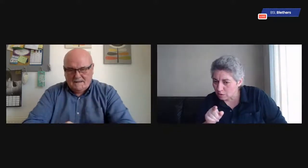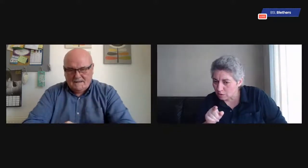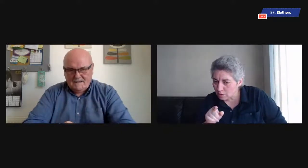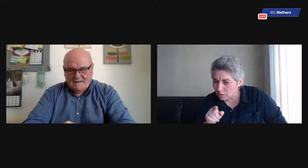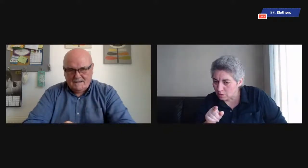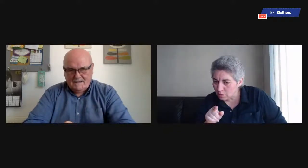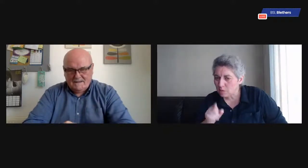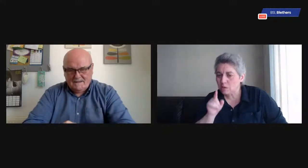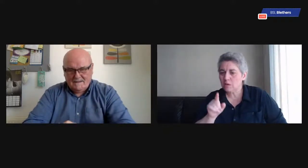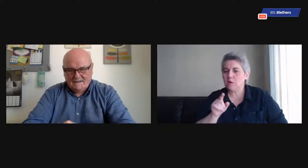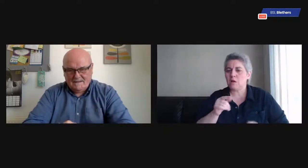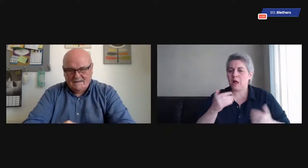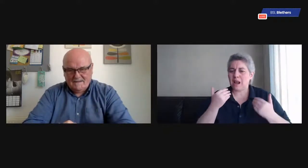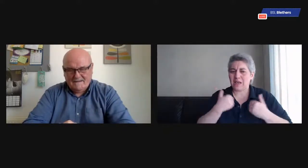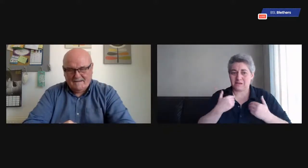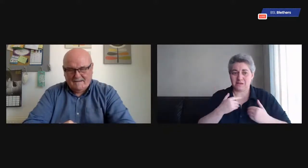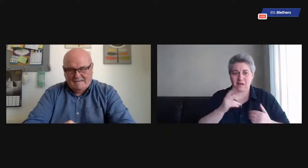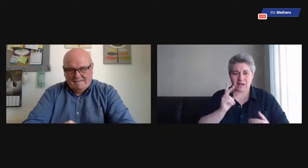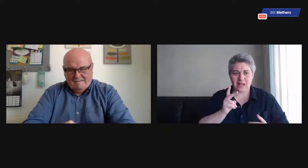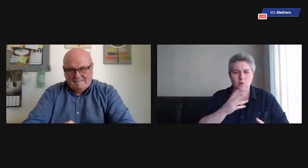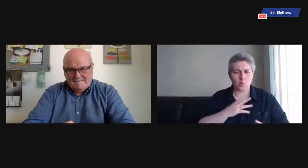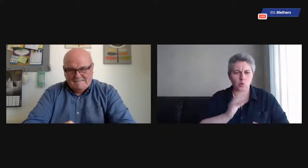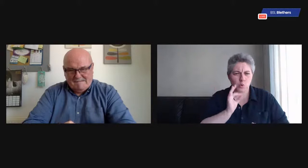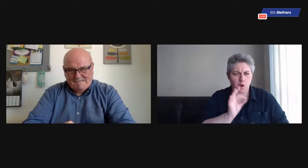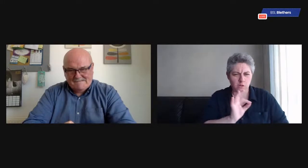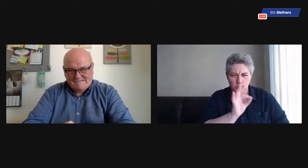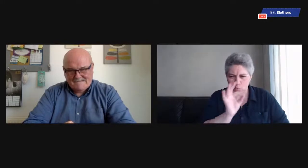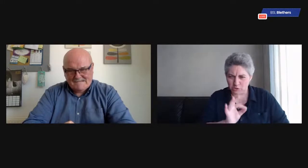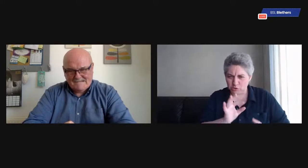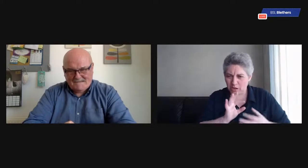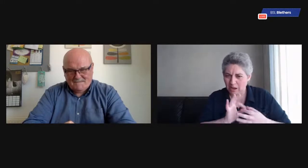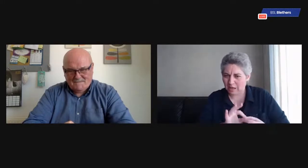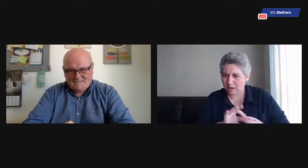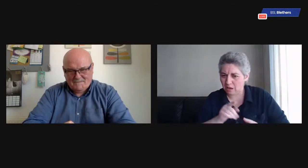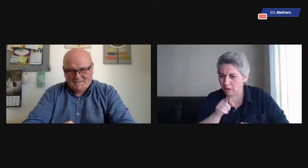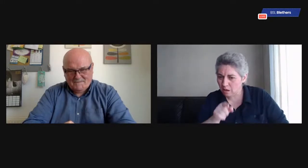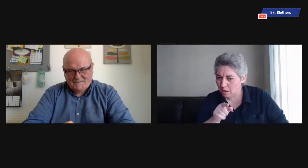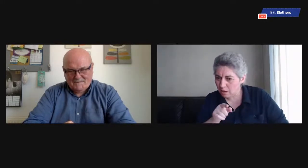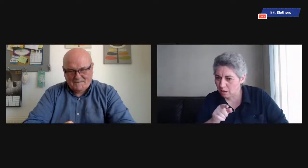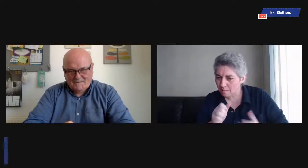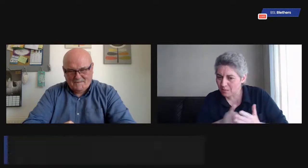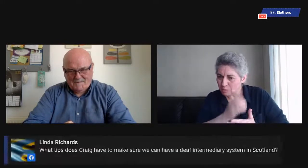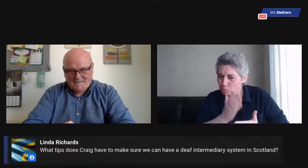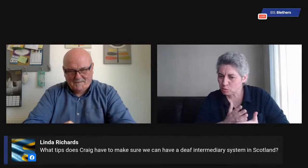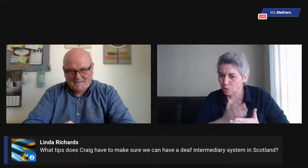And we've got a question now from Linda again. And